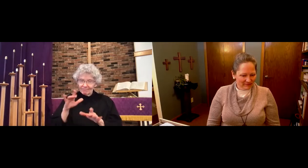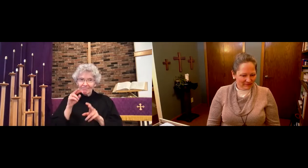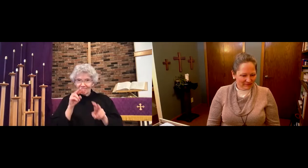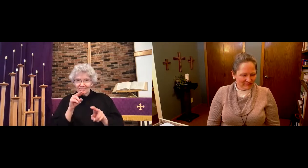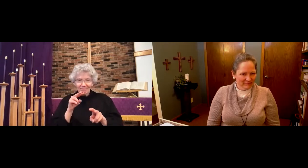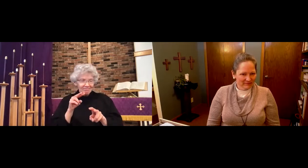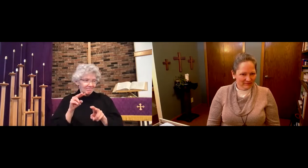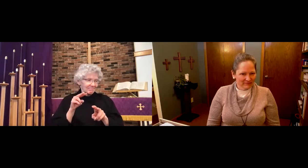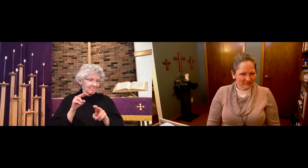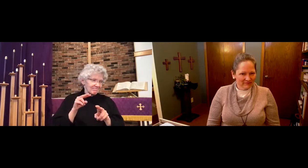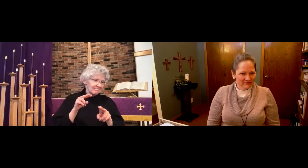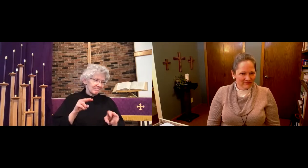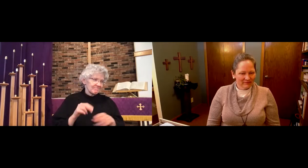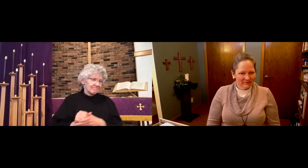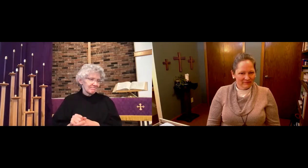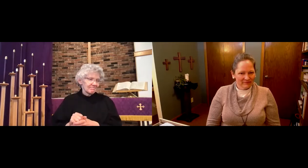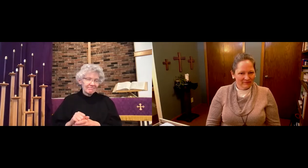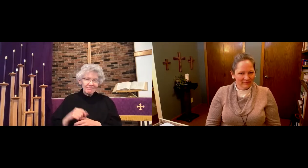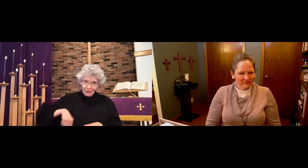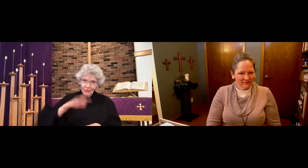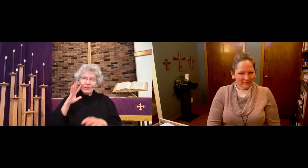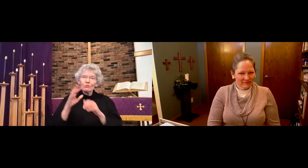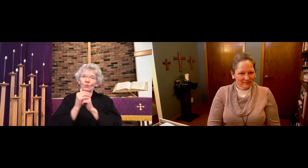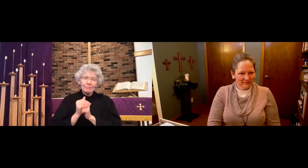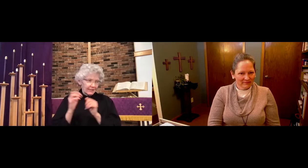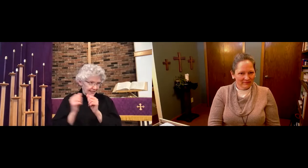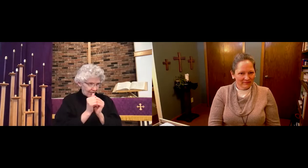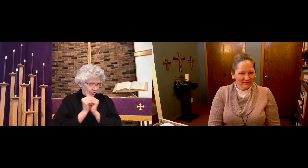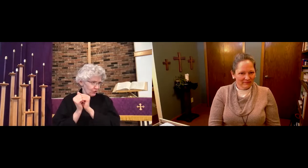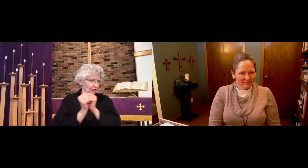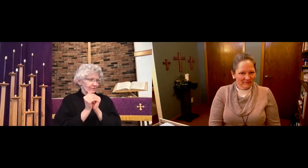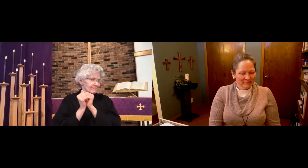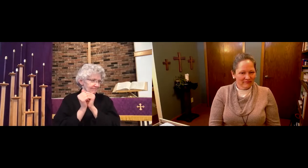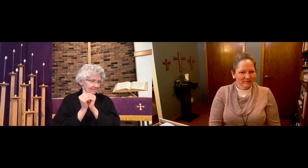And this time it will be on YouTube versus on Zoom.